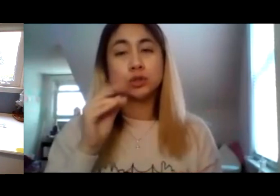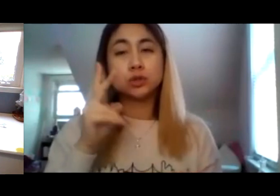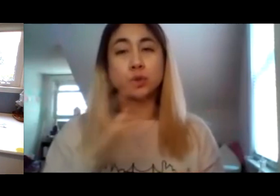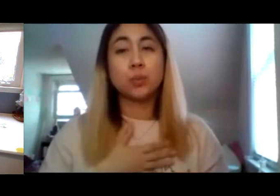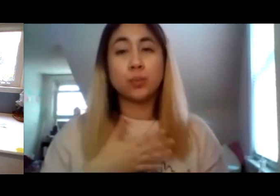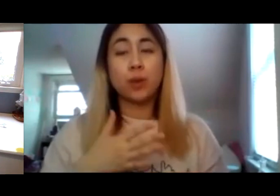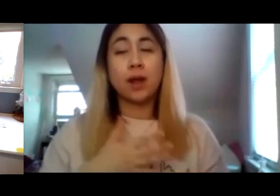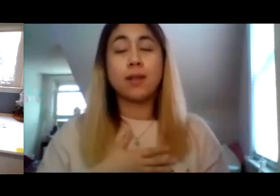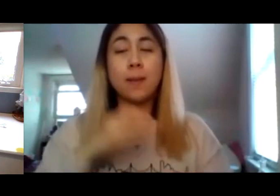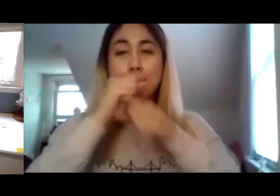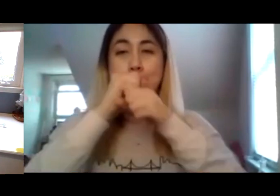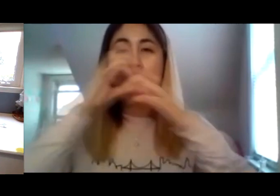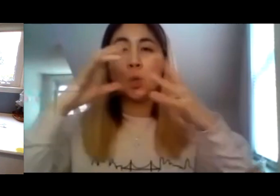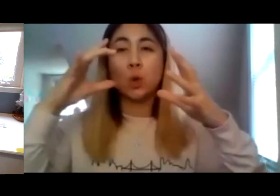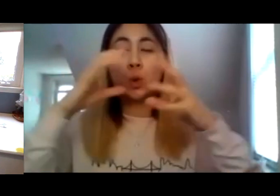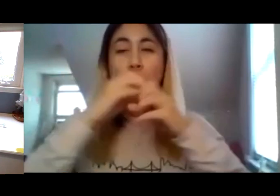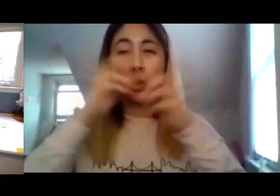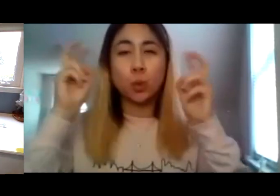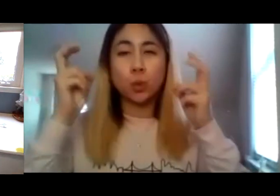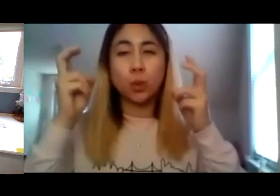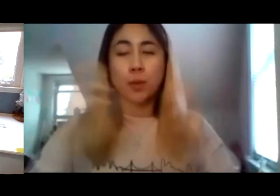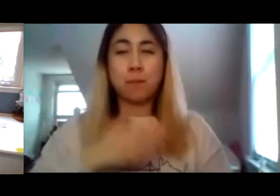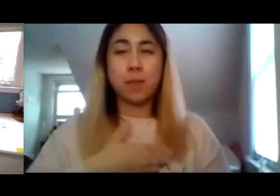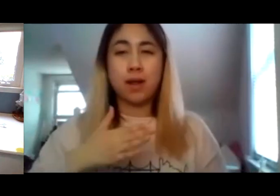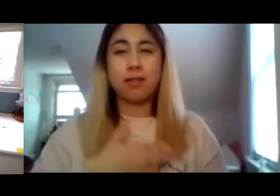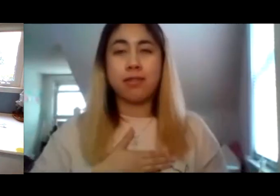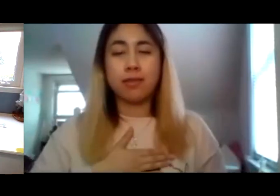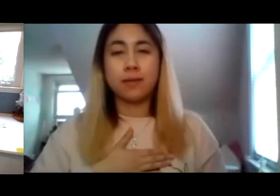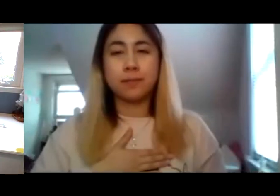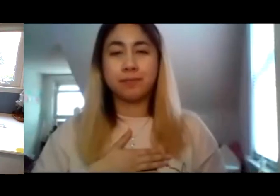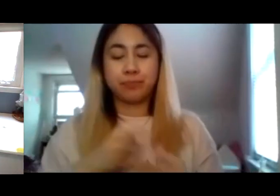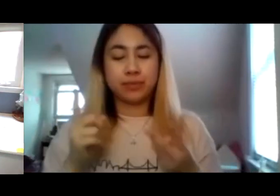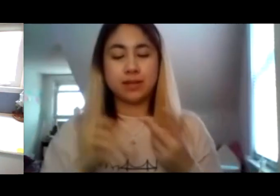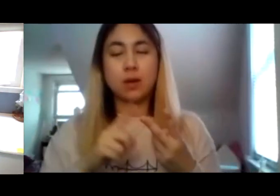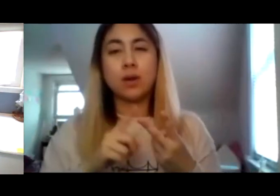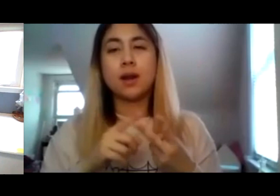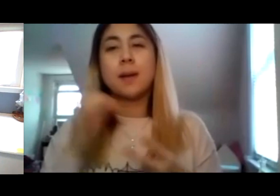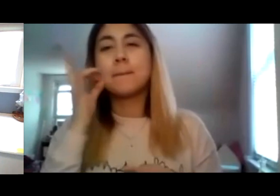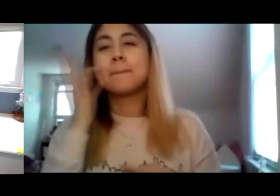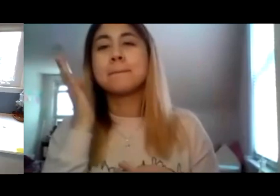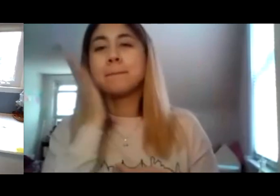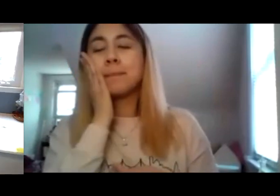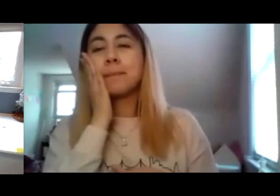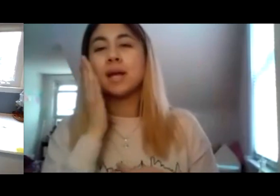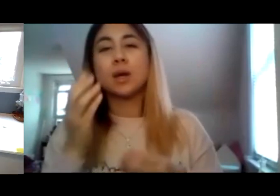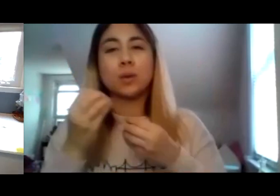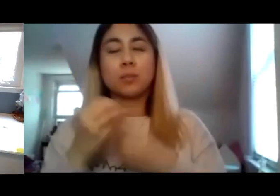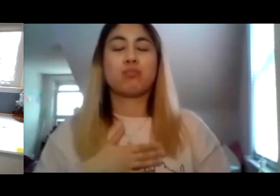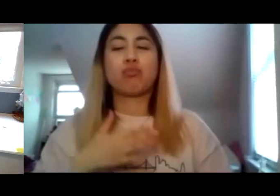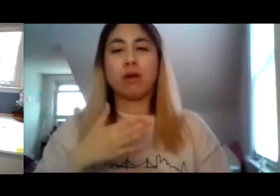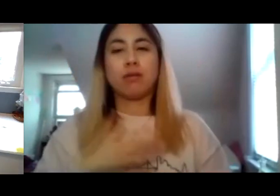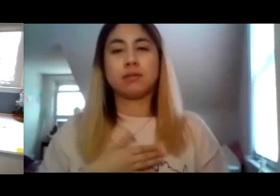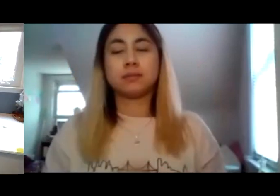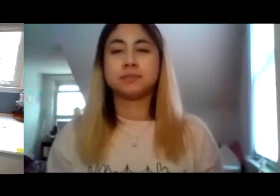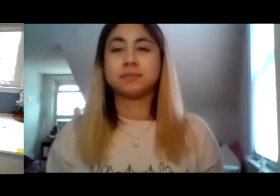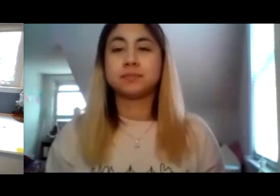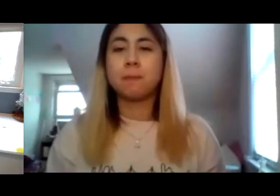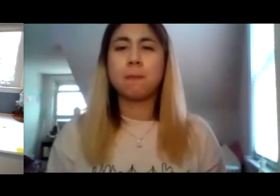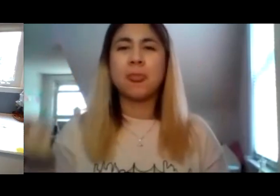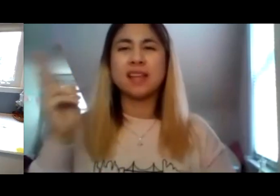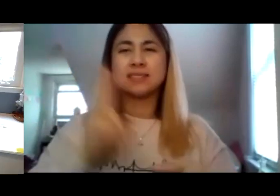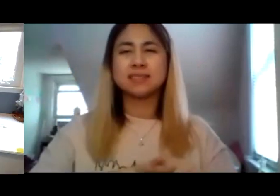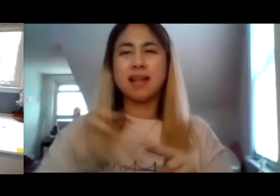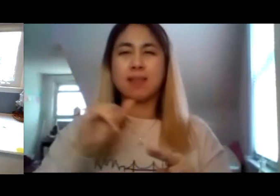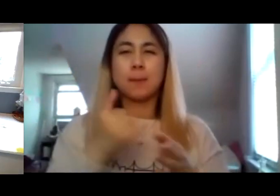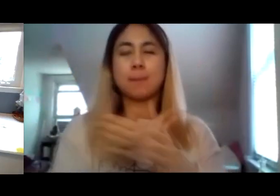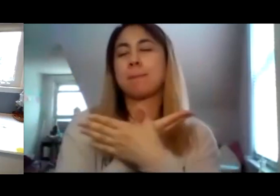our balloon breath and our bumblebee breath. So we sat in a butterfly position when we were